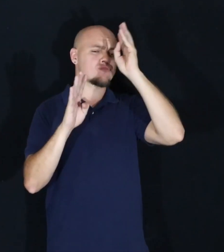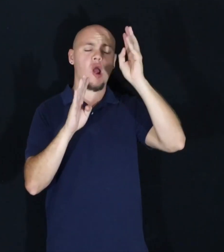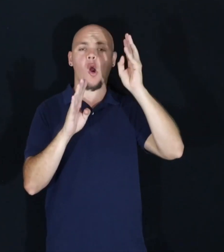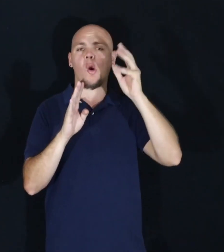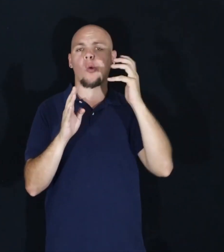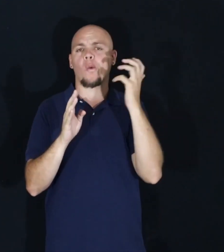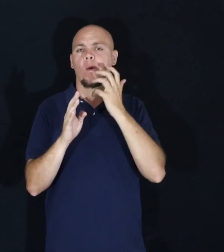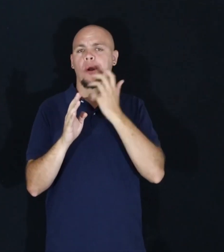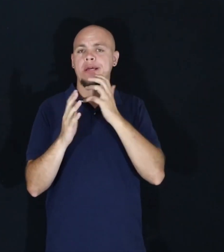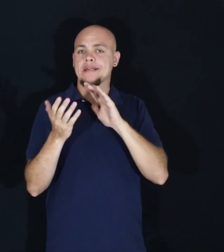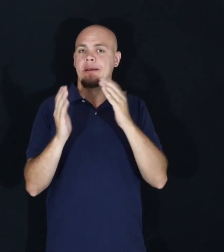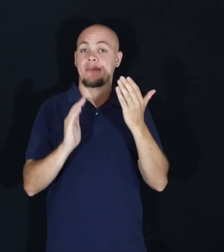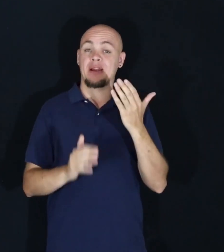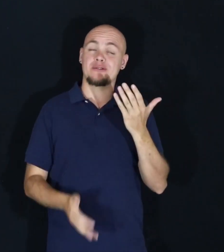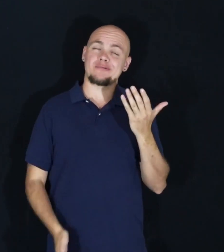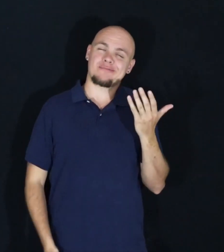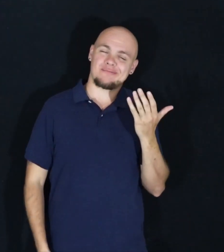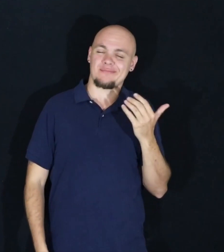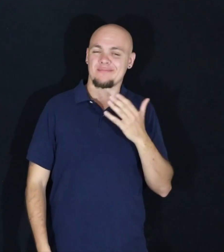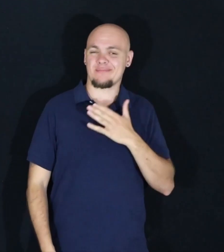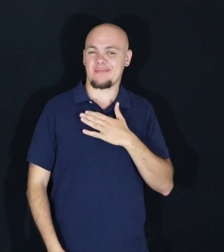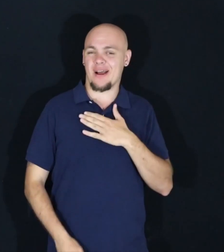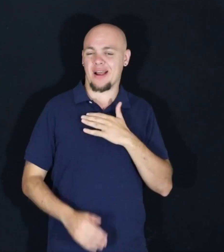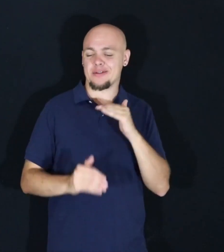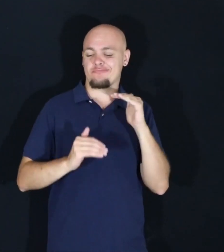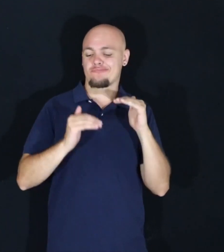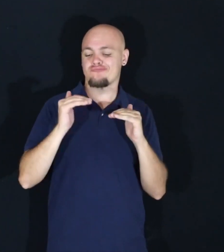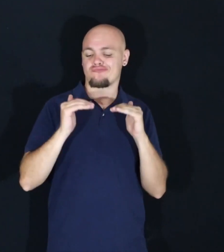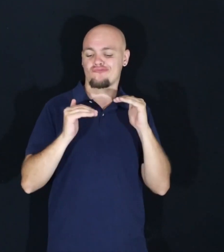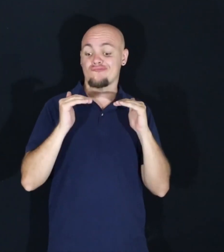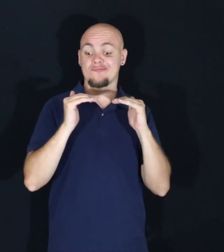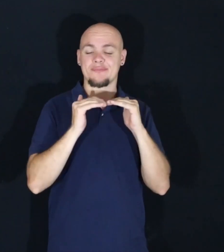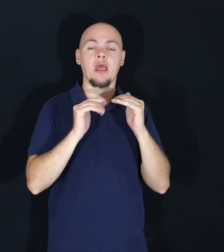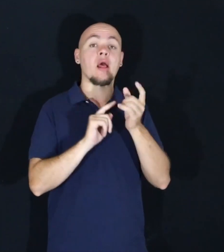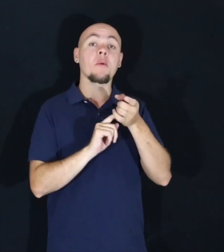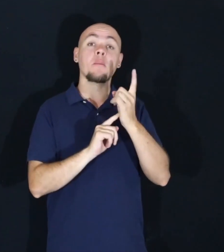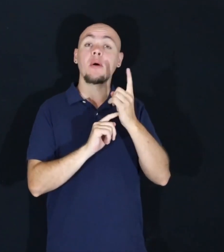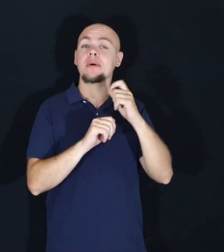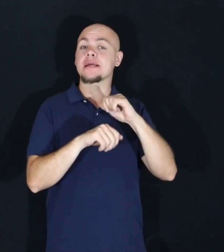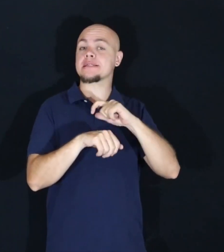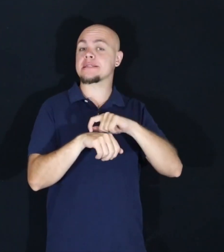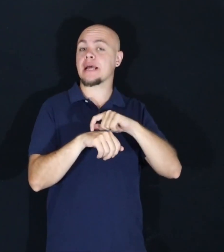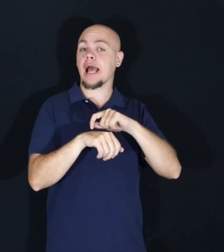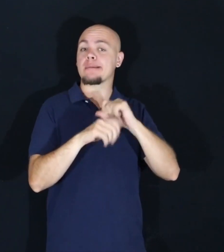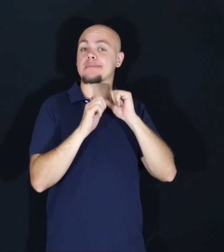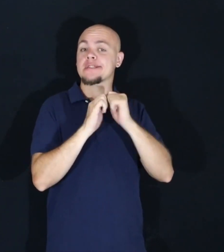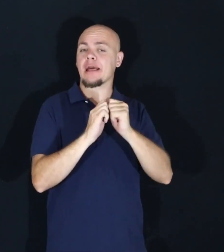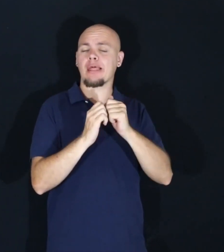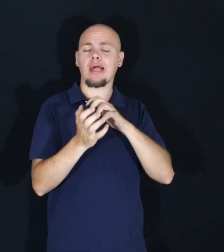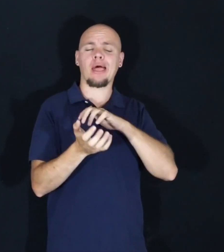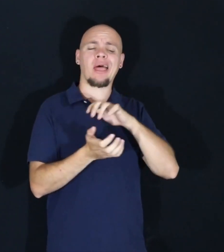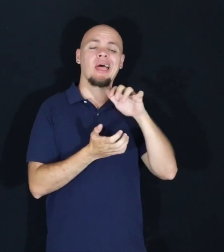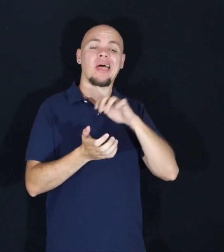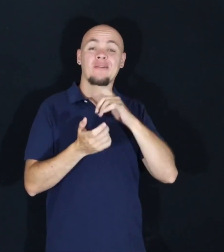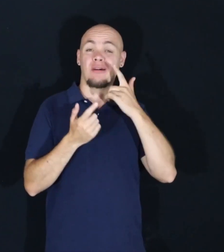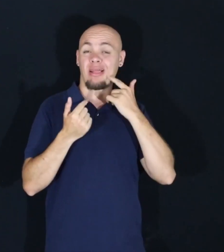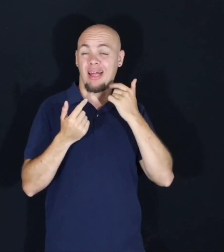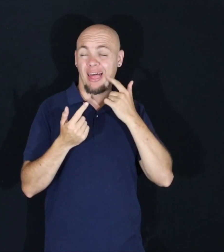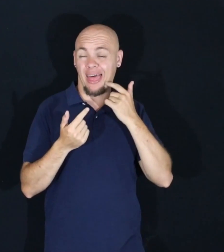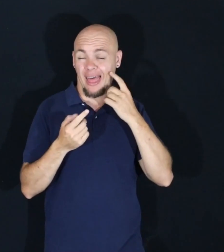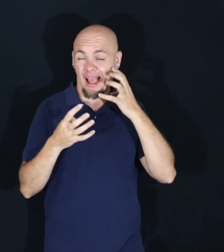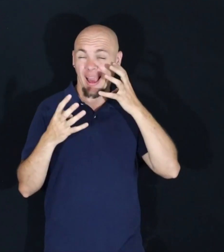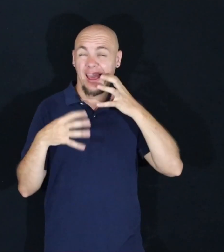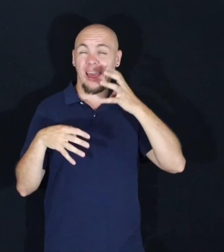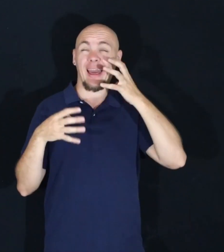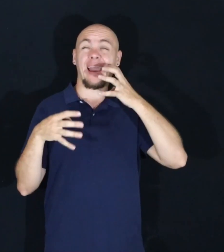that of yours truly. Every moment we spent together ended in us laughing so hard we cried. It was,